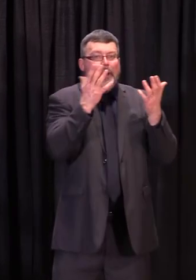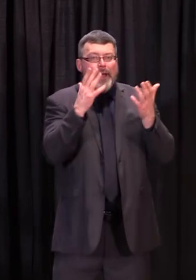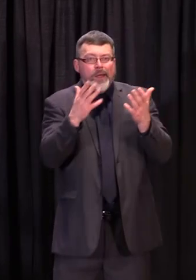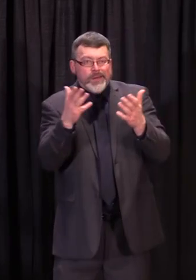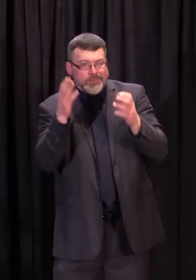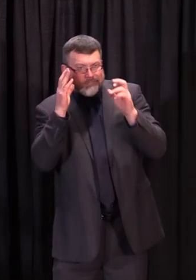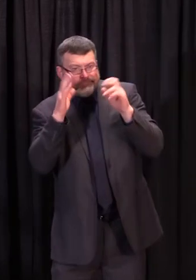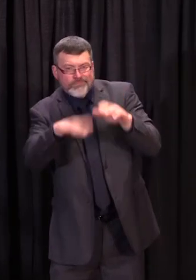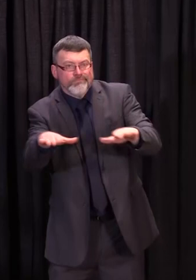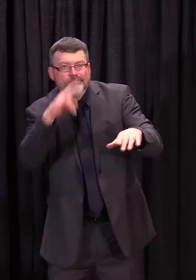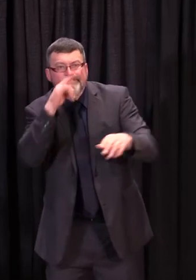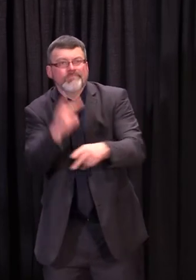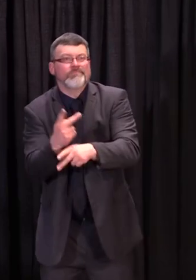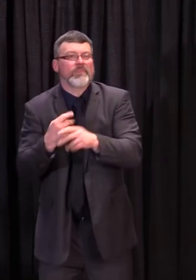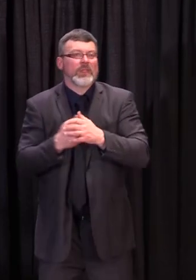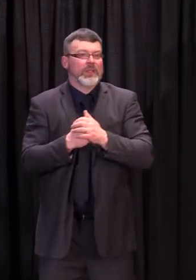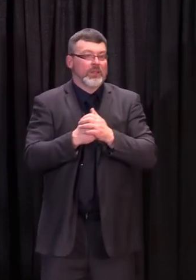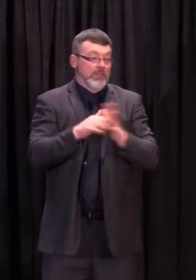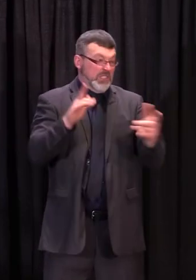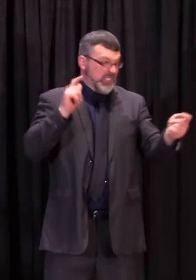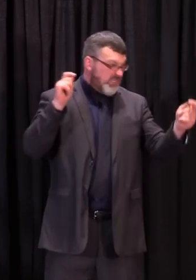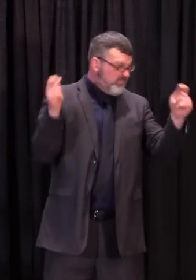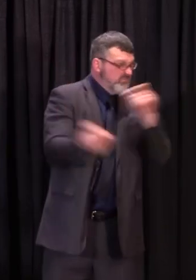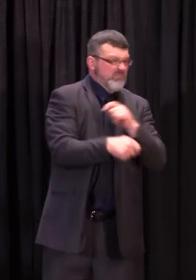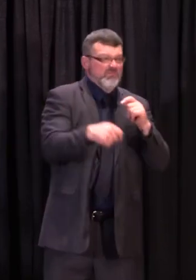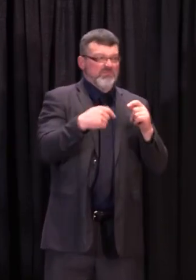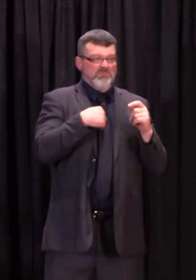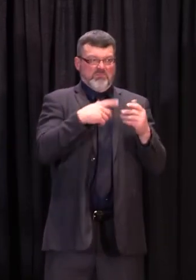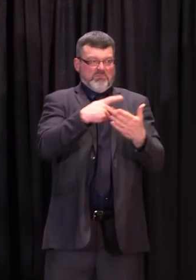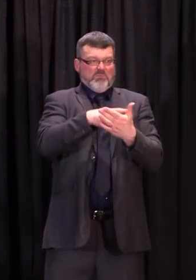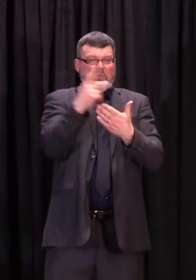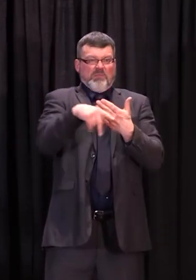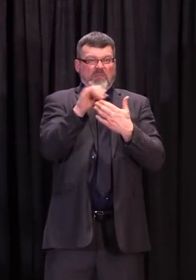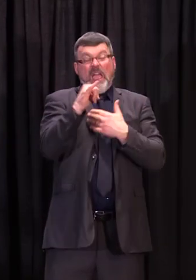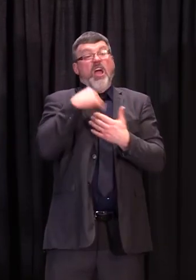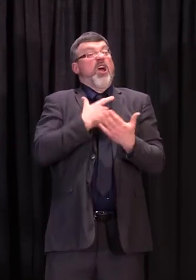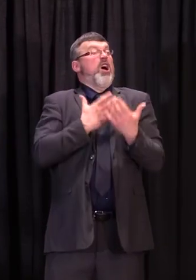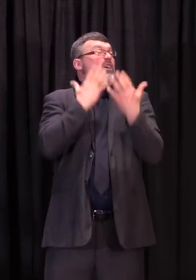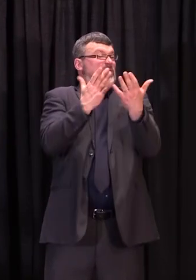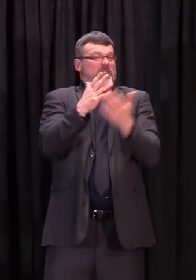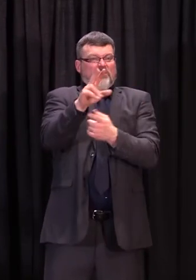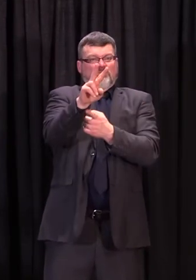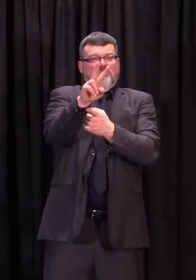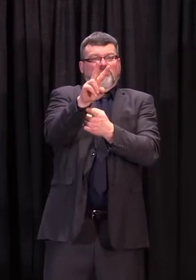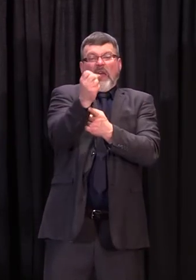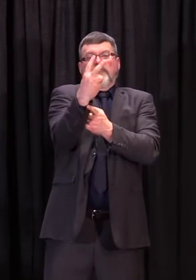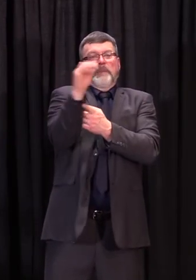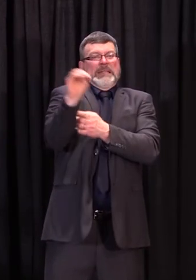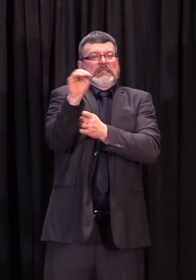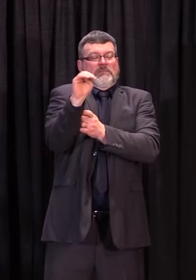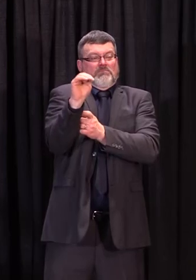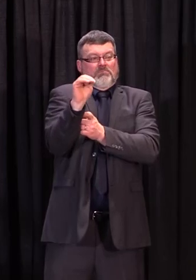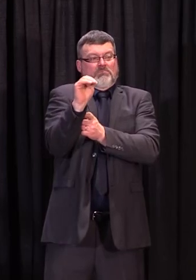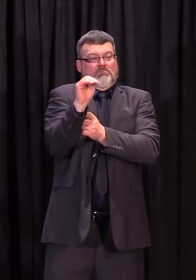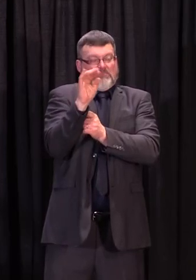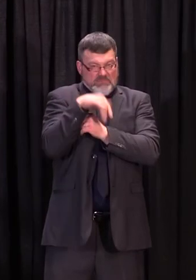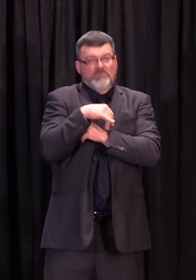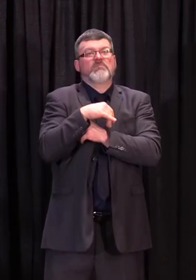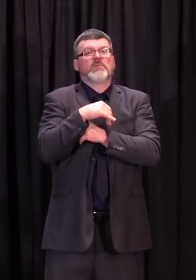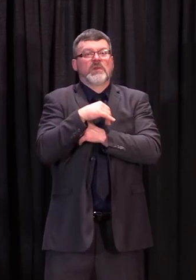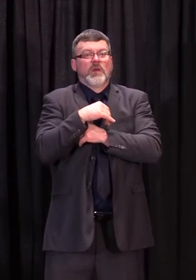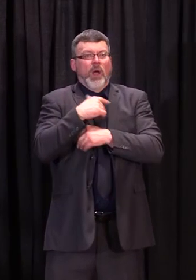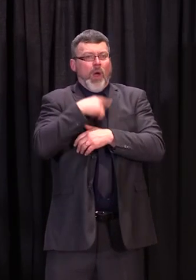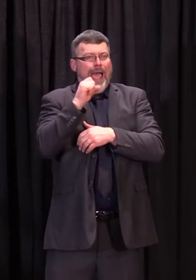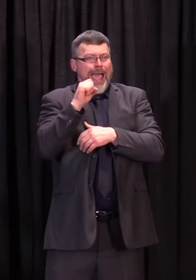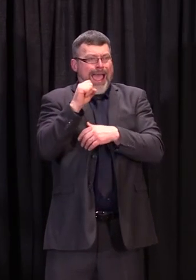Program. With an additional $12 million, we can reduce the burden of missed days on parents and